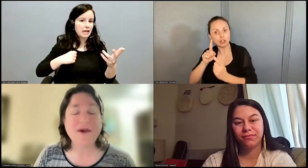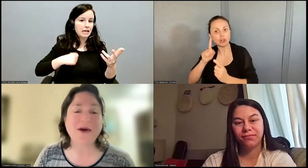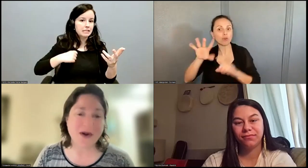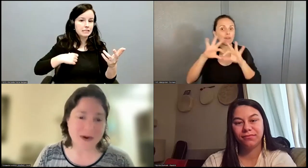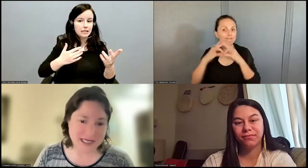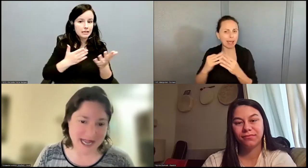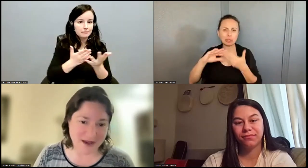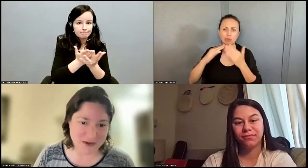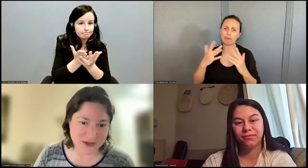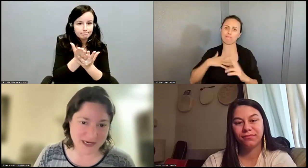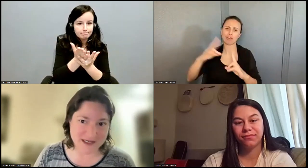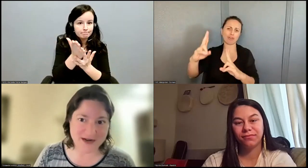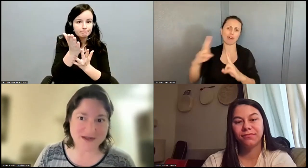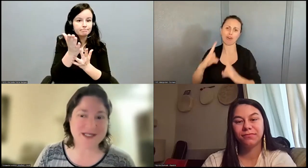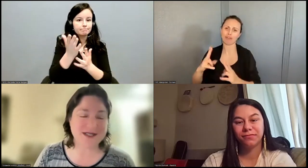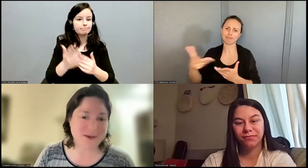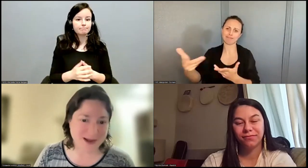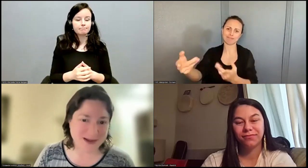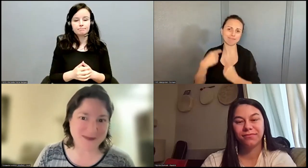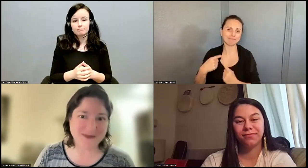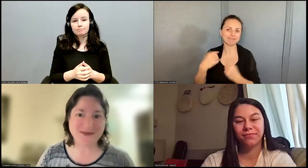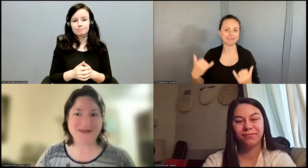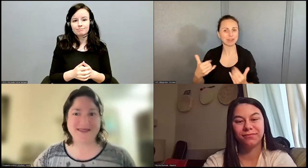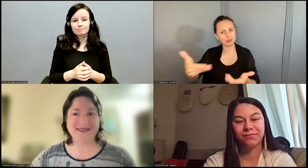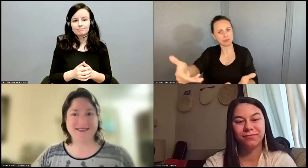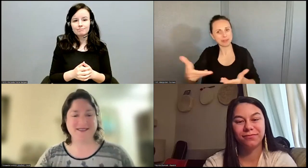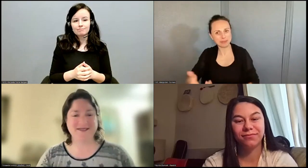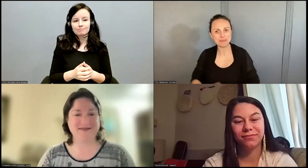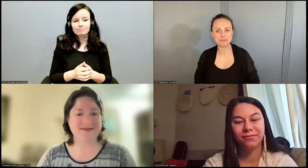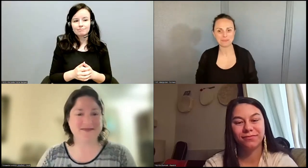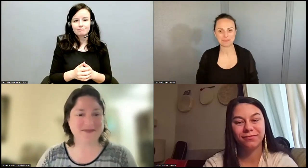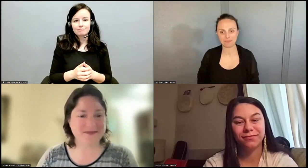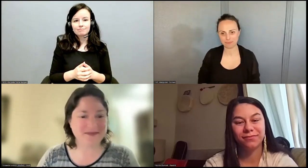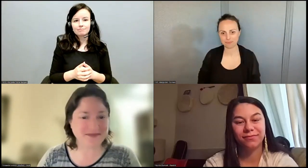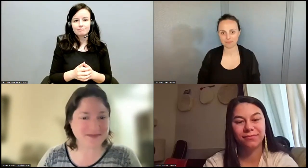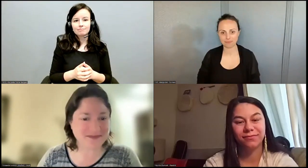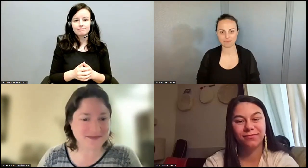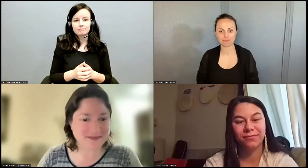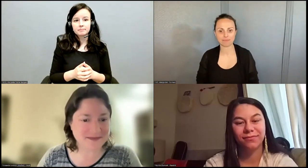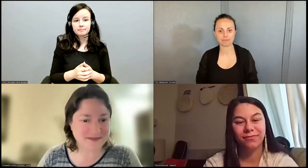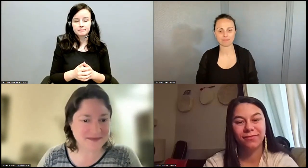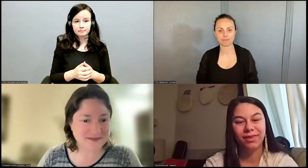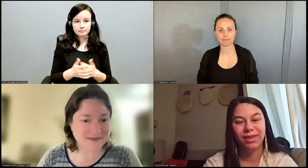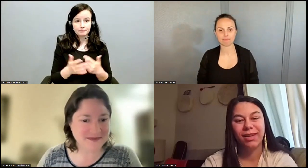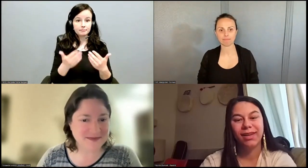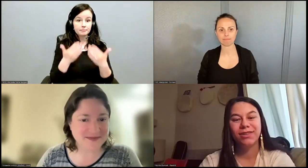alike. We are honored to have you join us, Kirsten. Welcome.